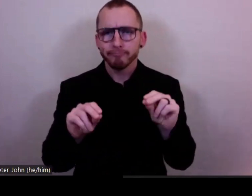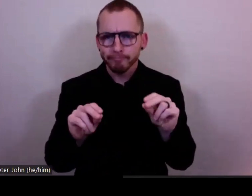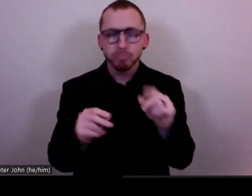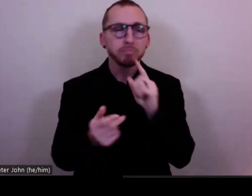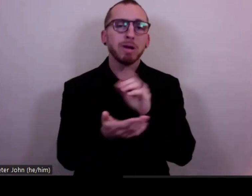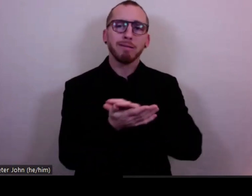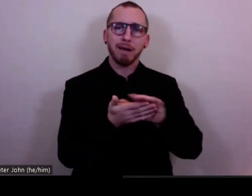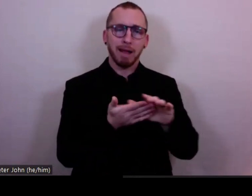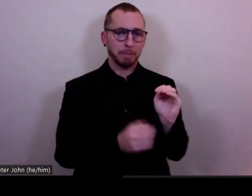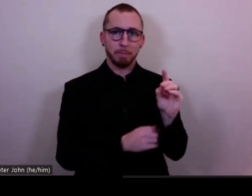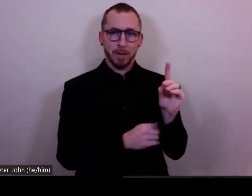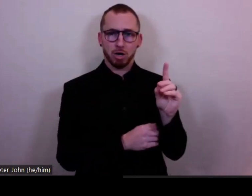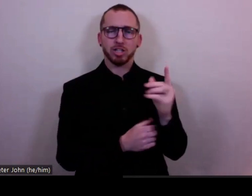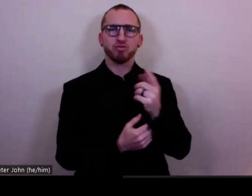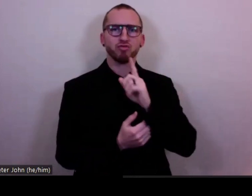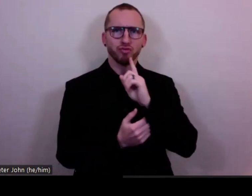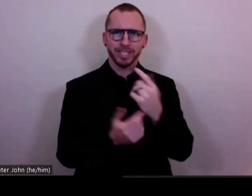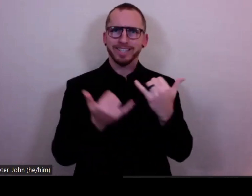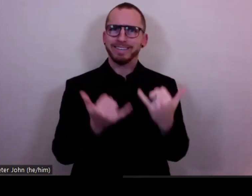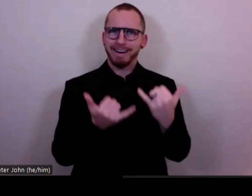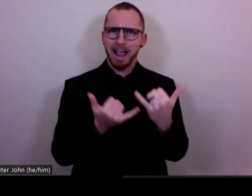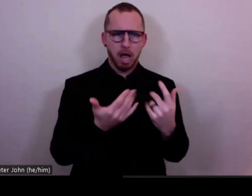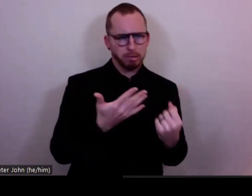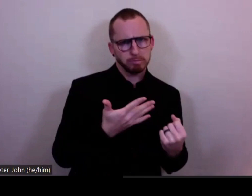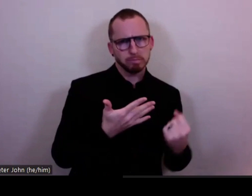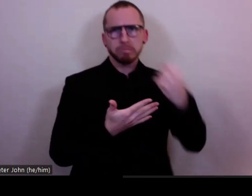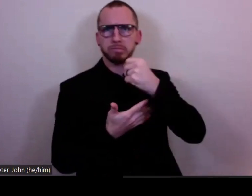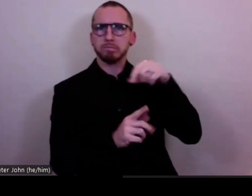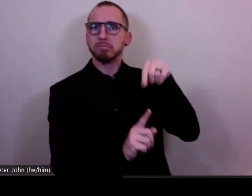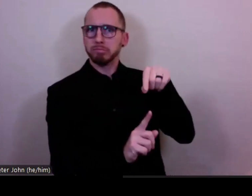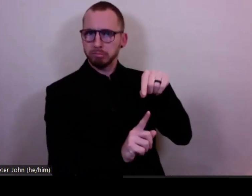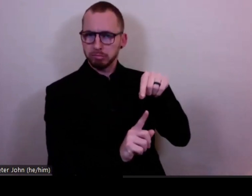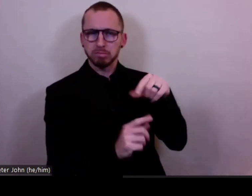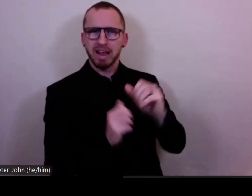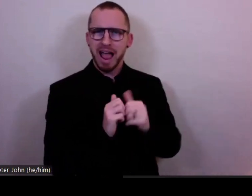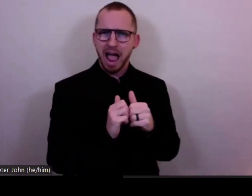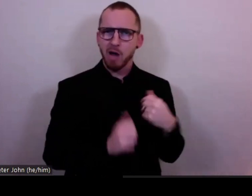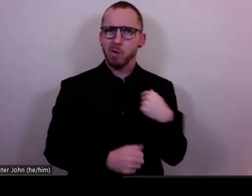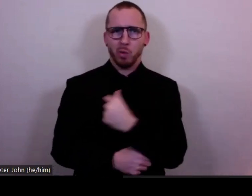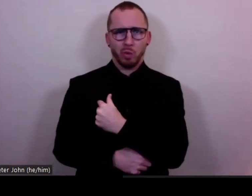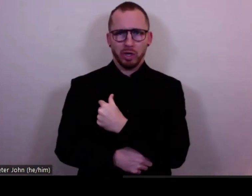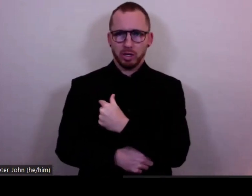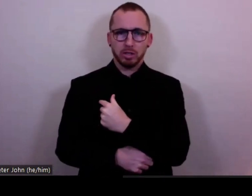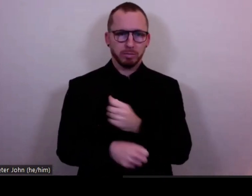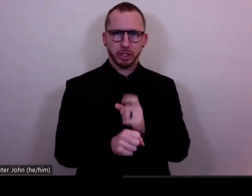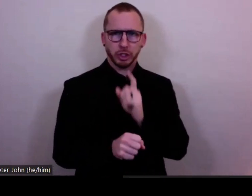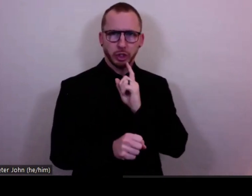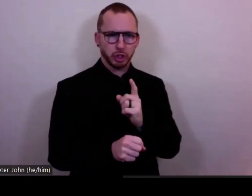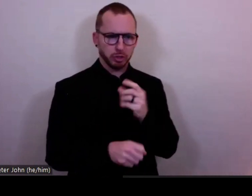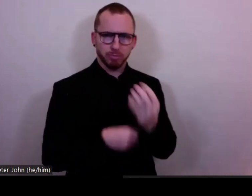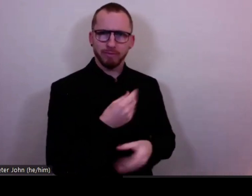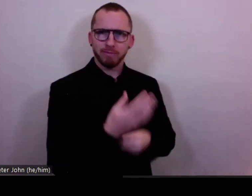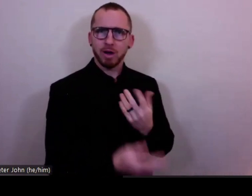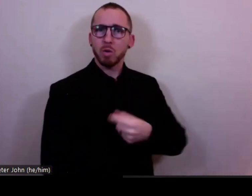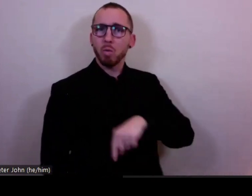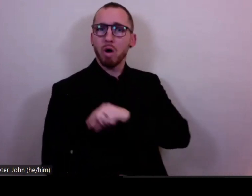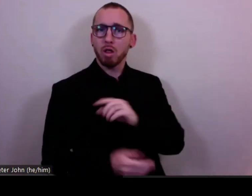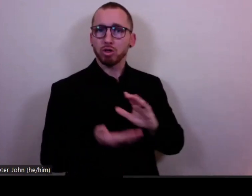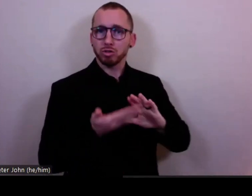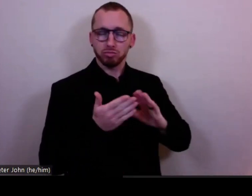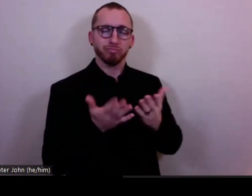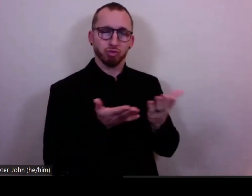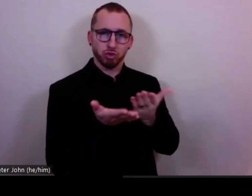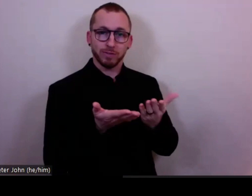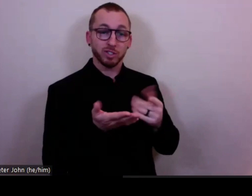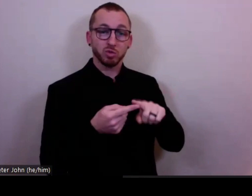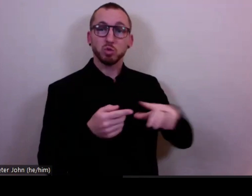is really pivoting and making it a focus of how we ensure that we're providing quality services to the community. So